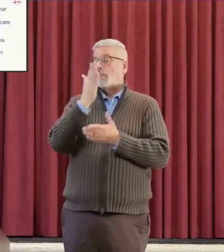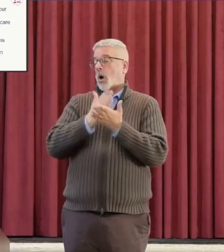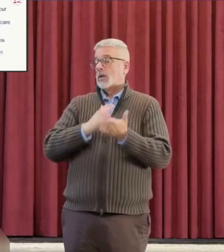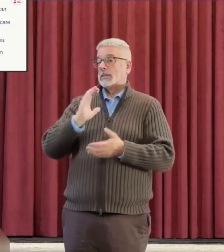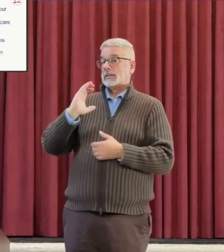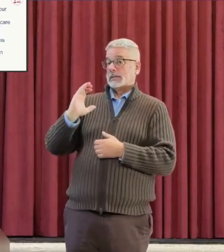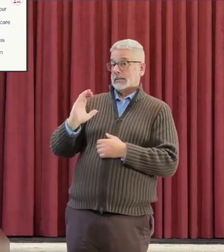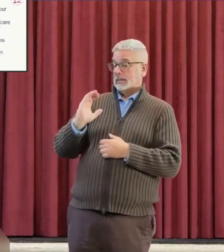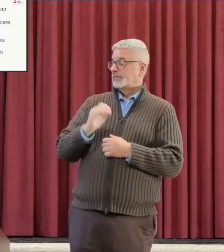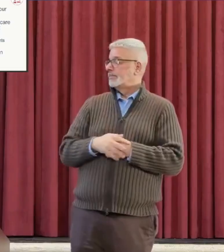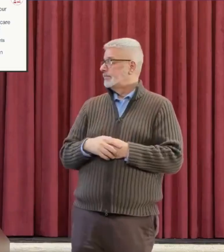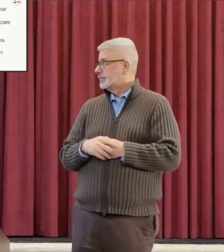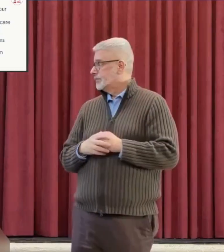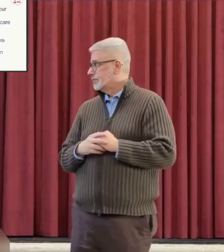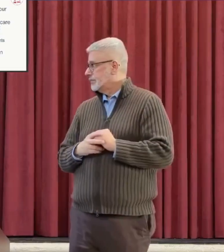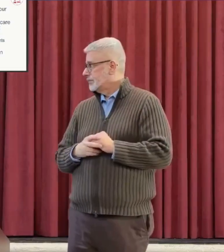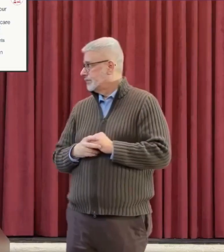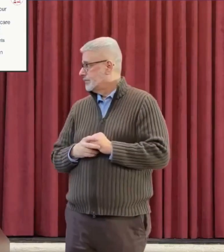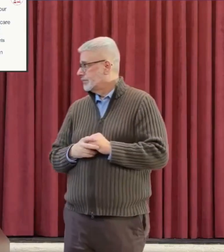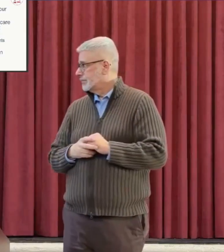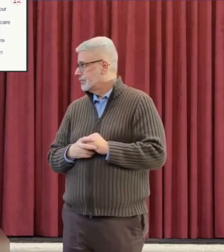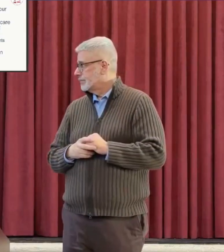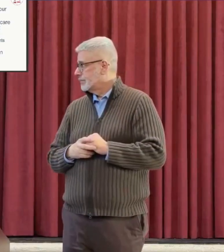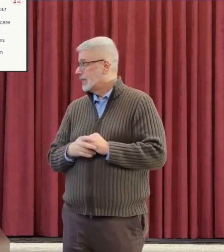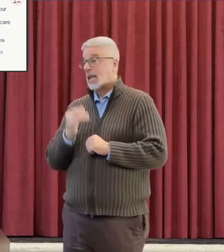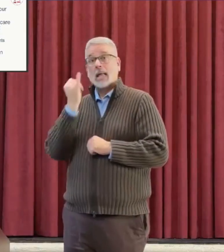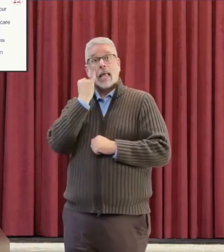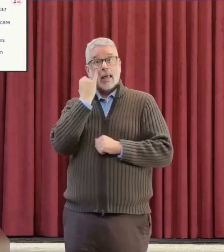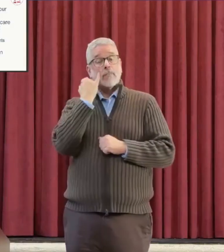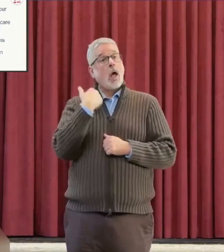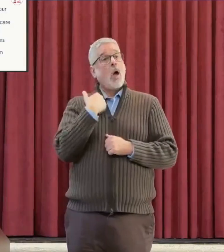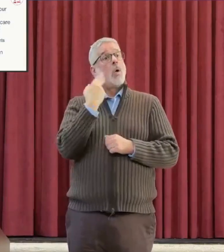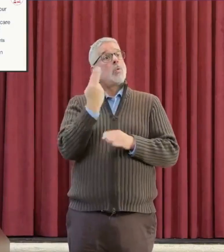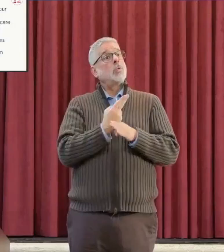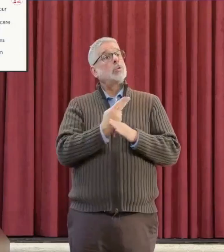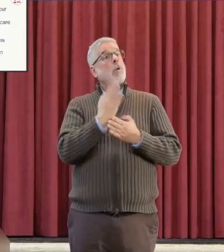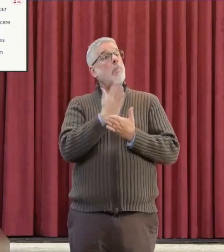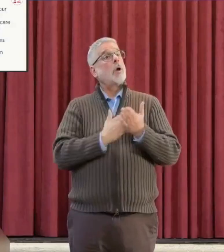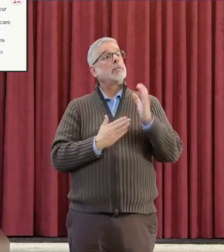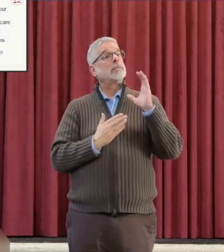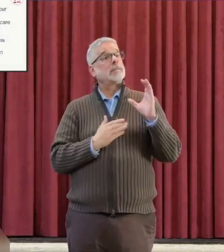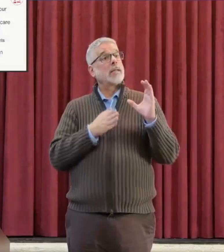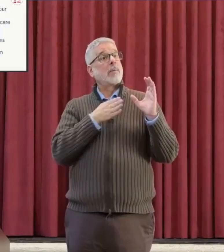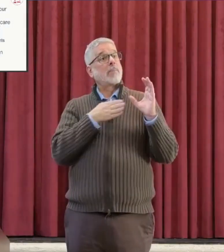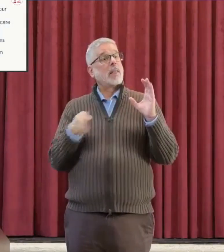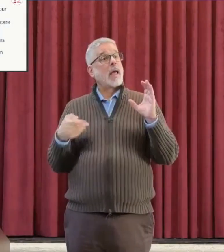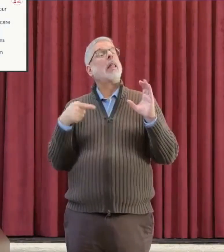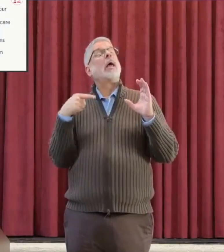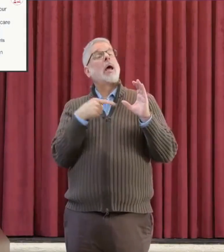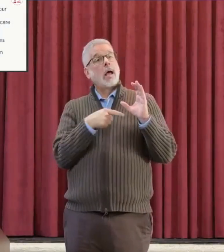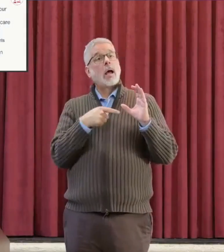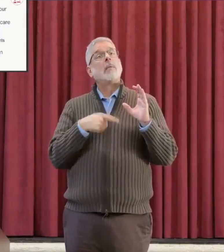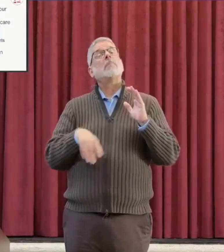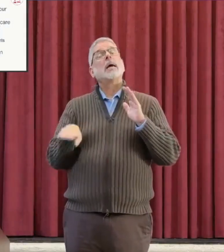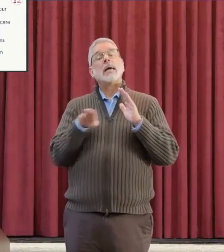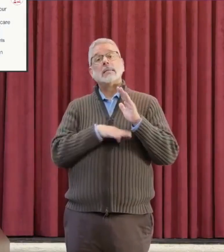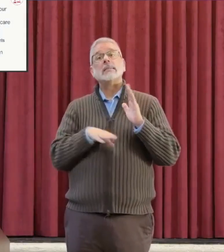Part C. And if you join a Medicare Advantage plan, you